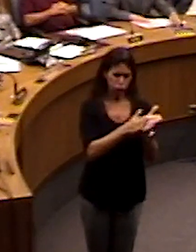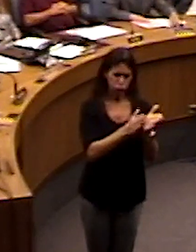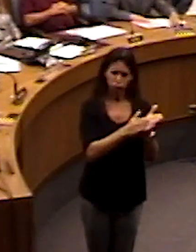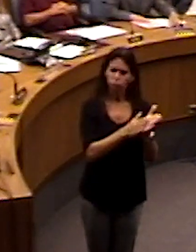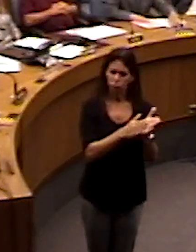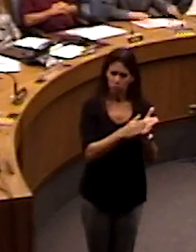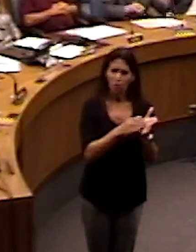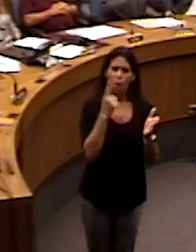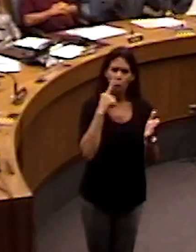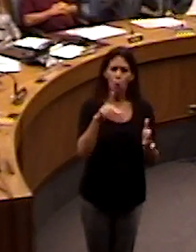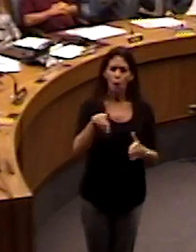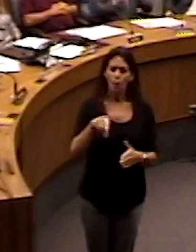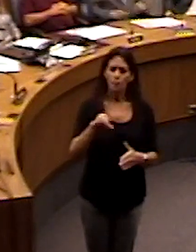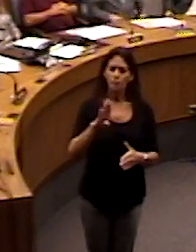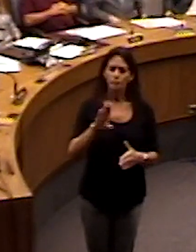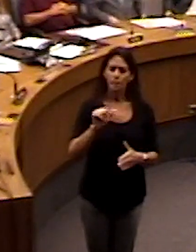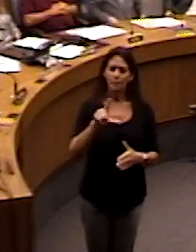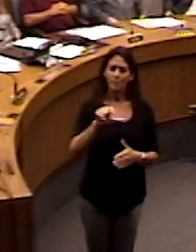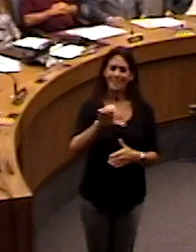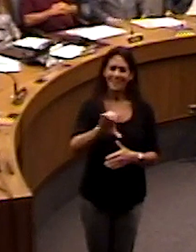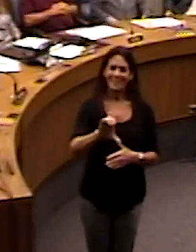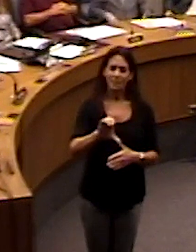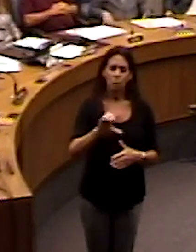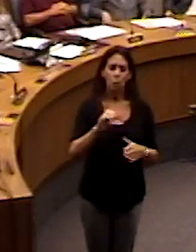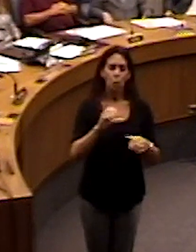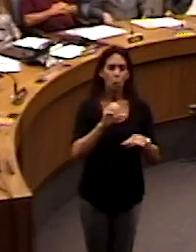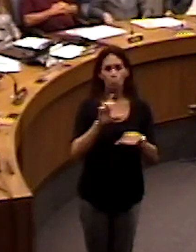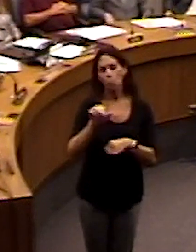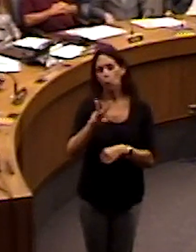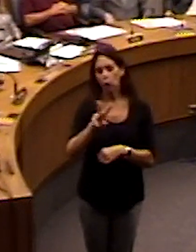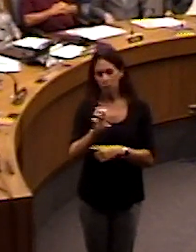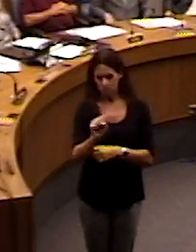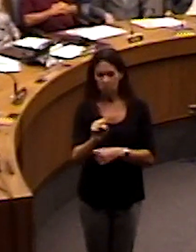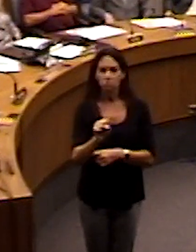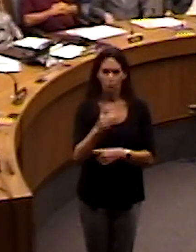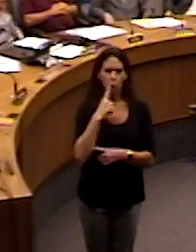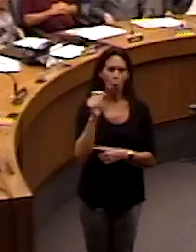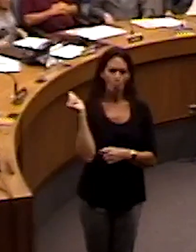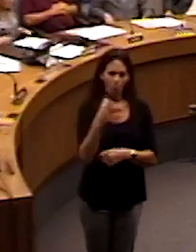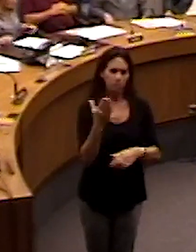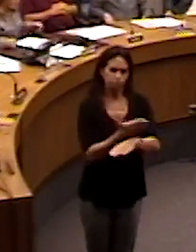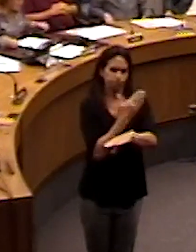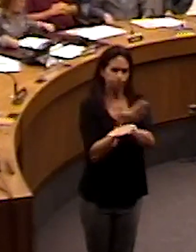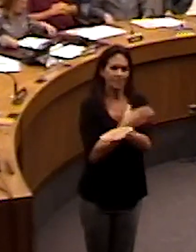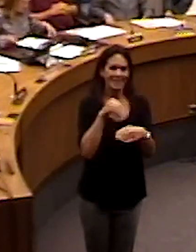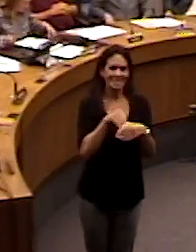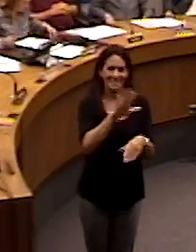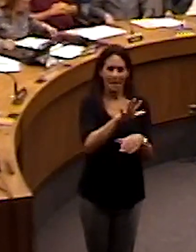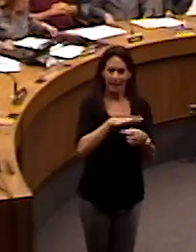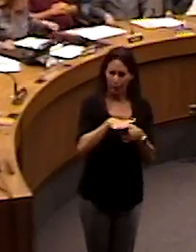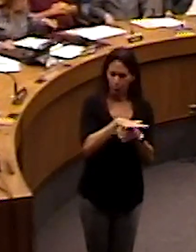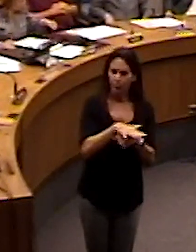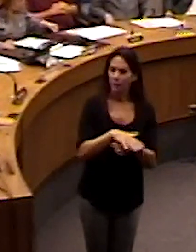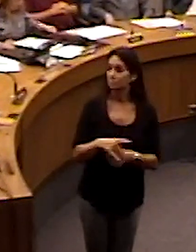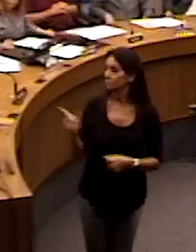like I said, Public Works, EMT, and all the workers here in the town. Thank you. Mr. Hodson.